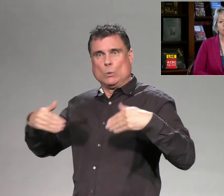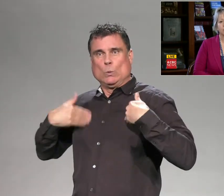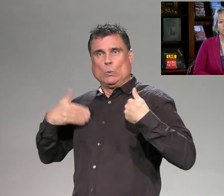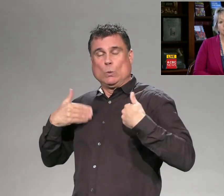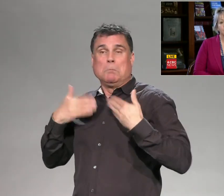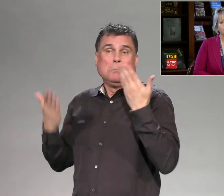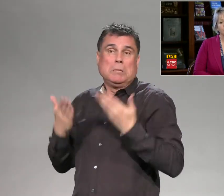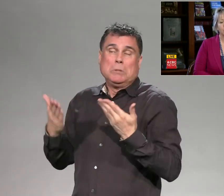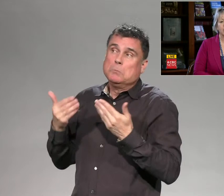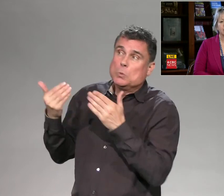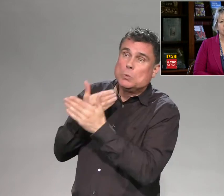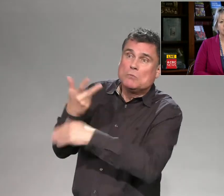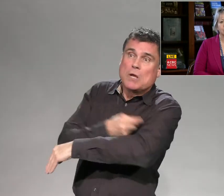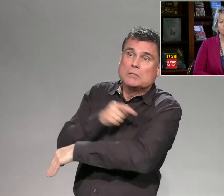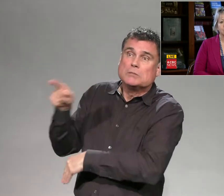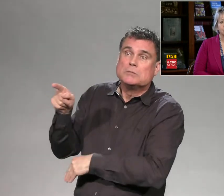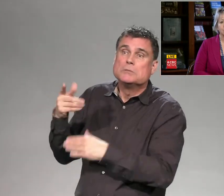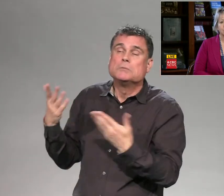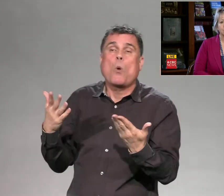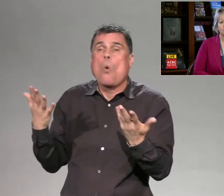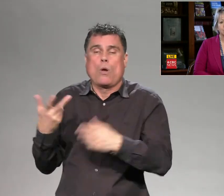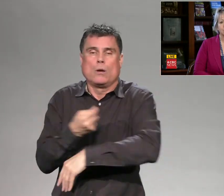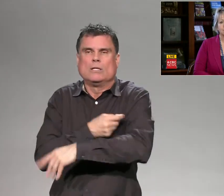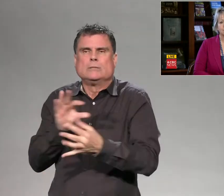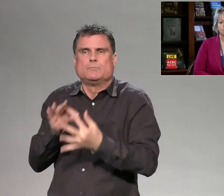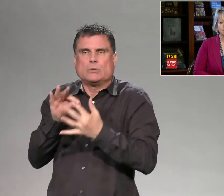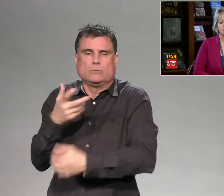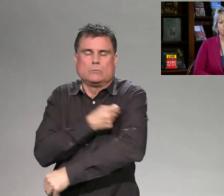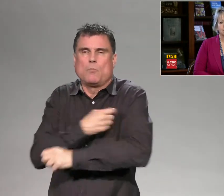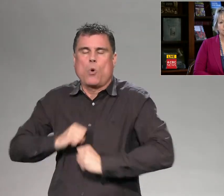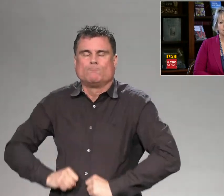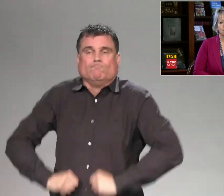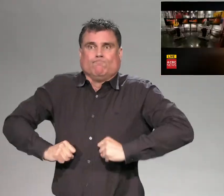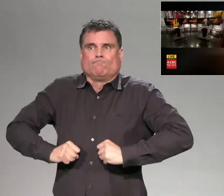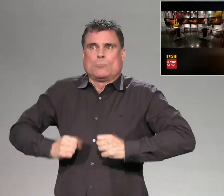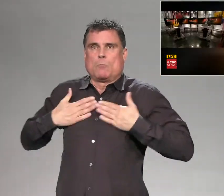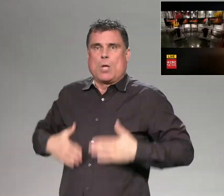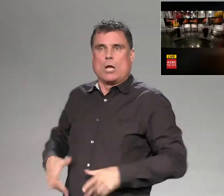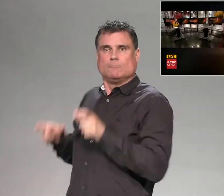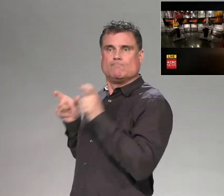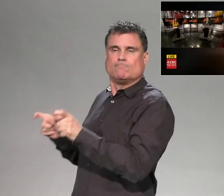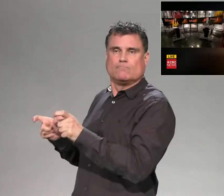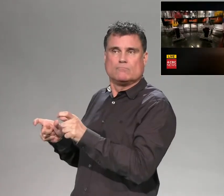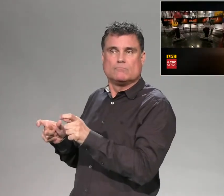learn before we get there. So no hugging grandma just yet?